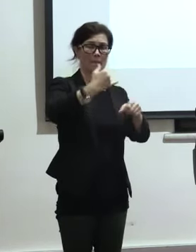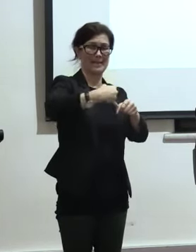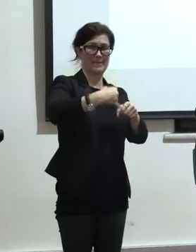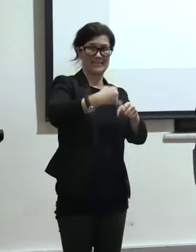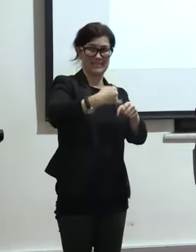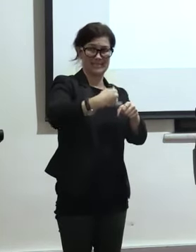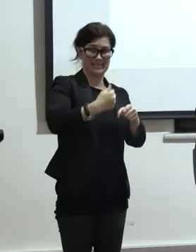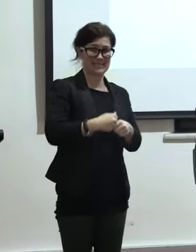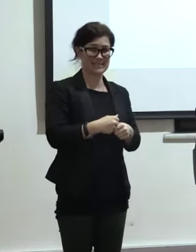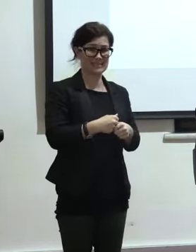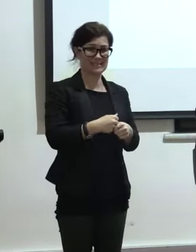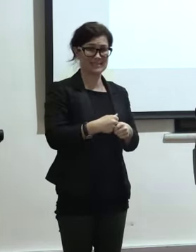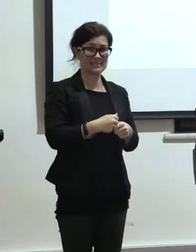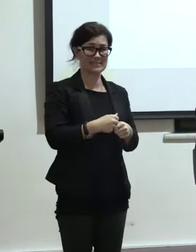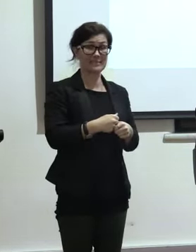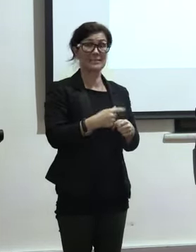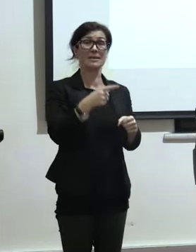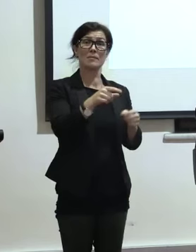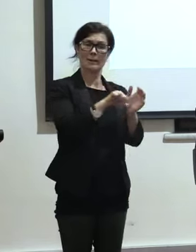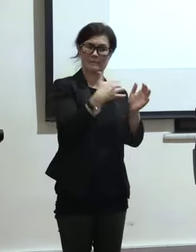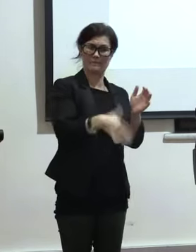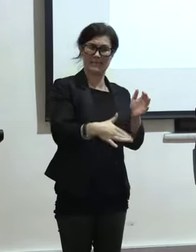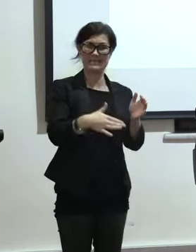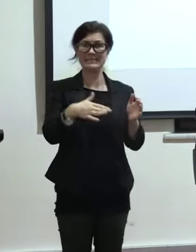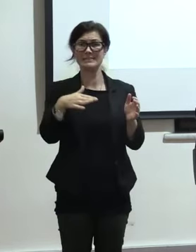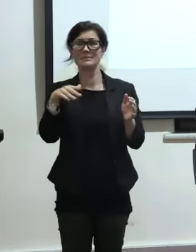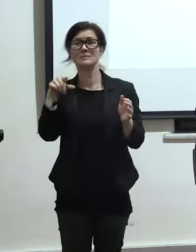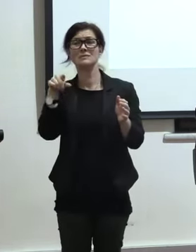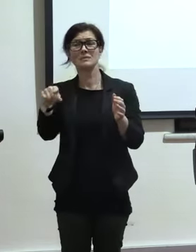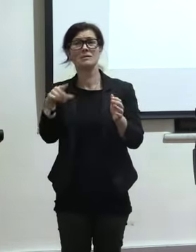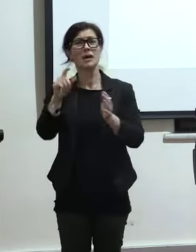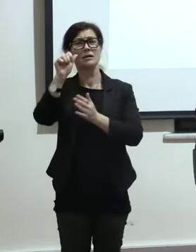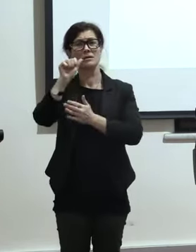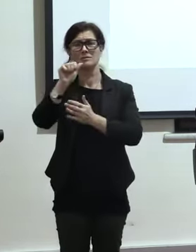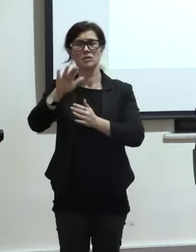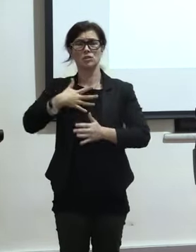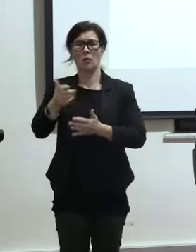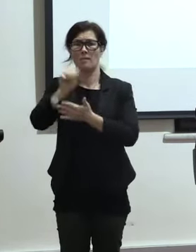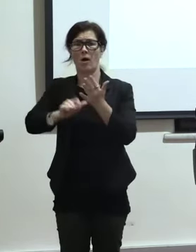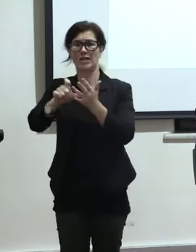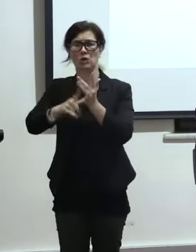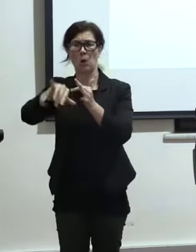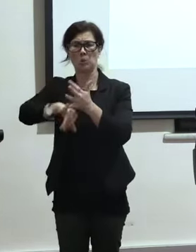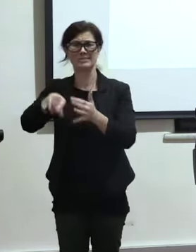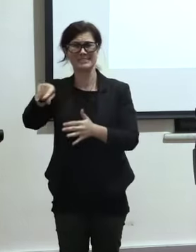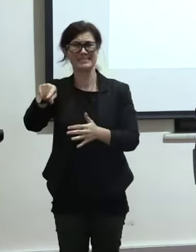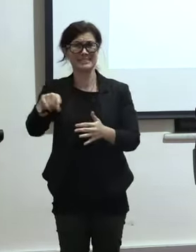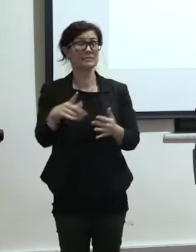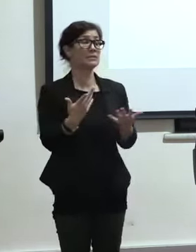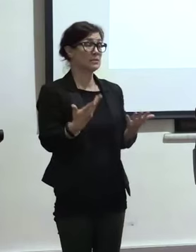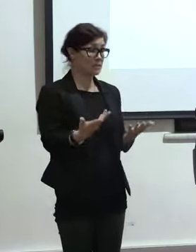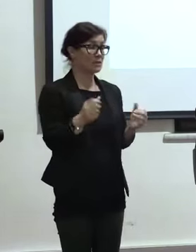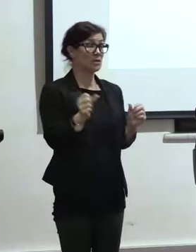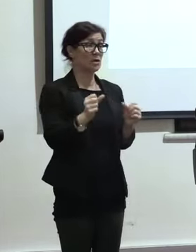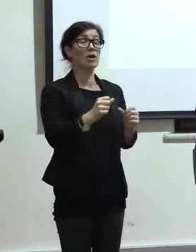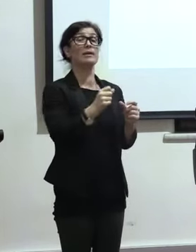invoice from Coles. They're going to want you to pay for it right then and there. So for that period of time, you'll be out of pocket, because you'll buy it and you'll claim